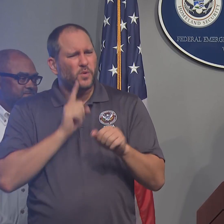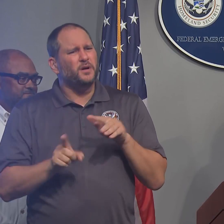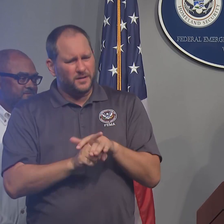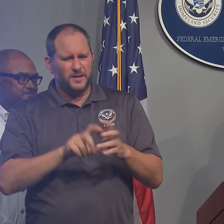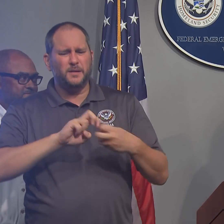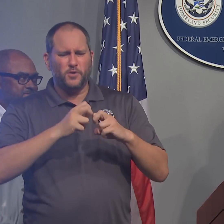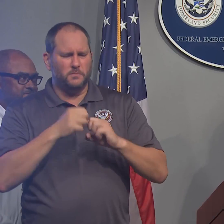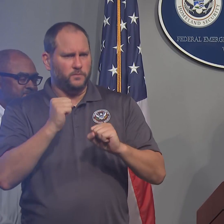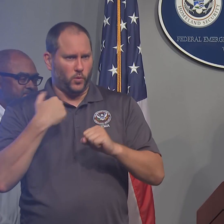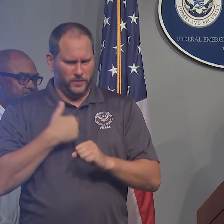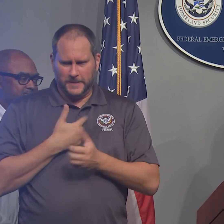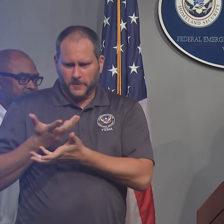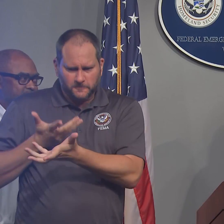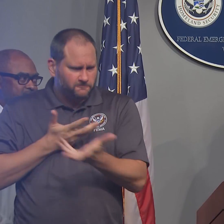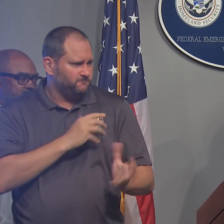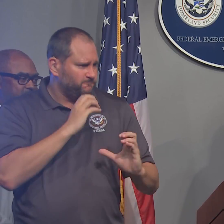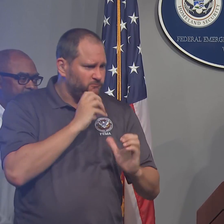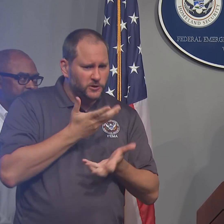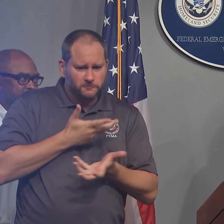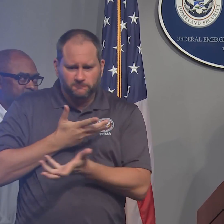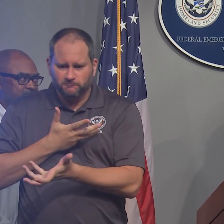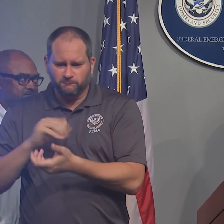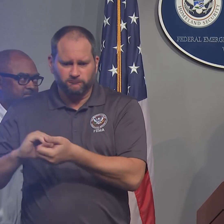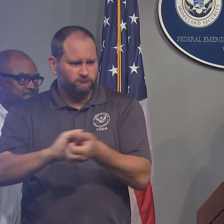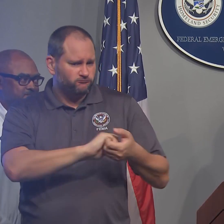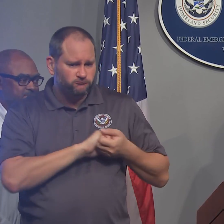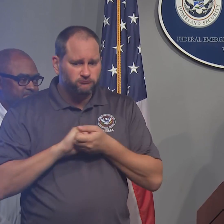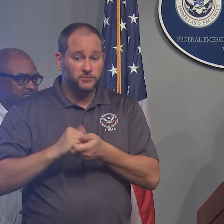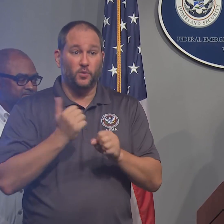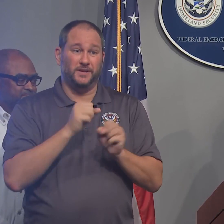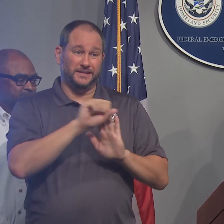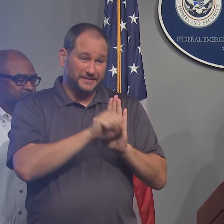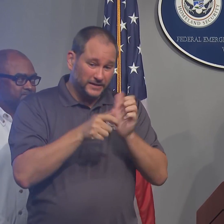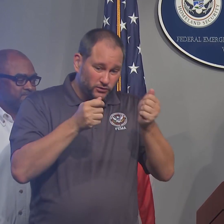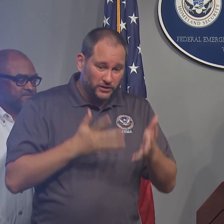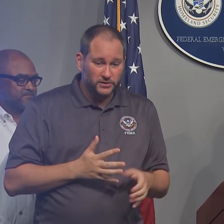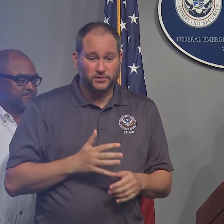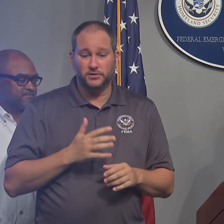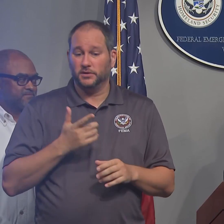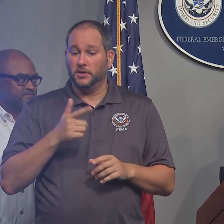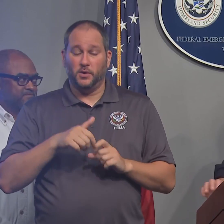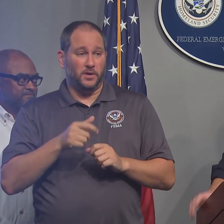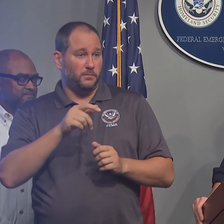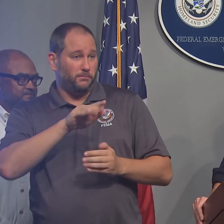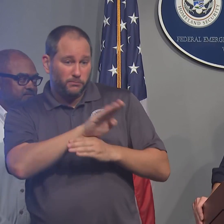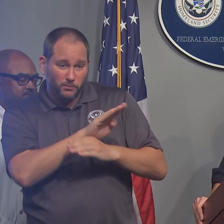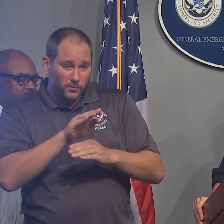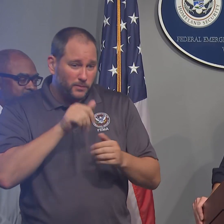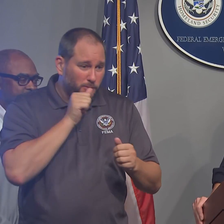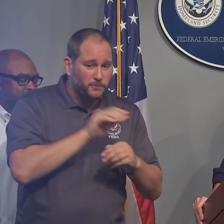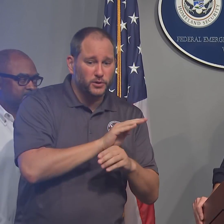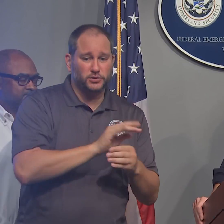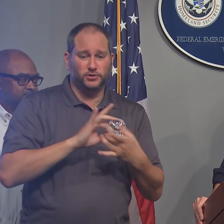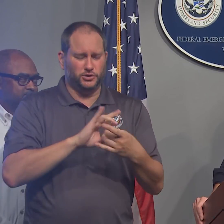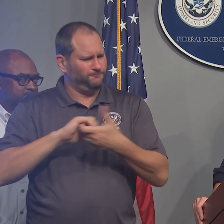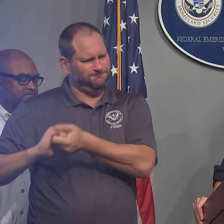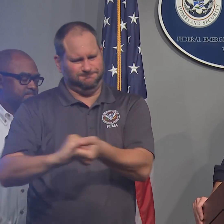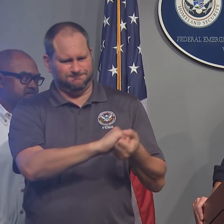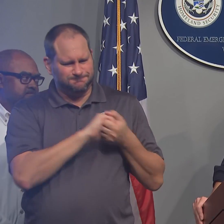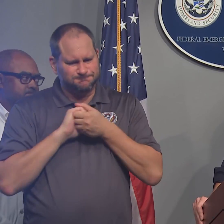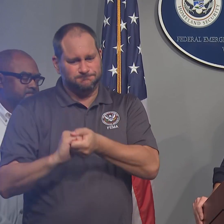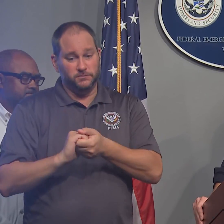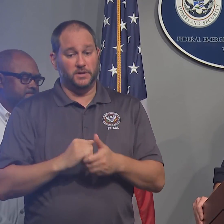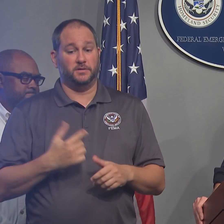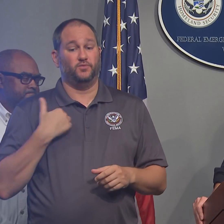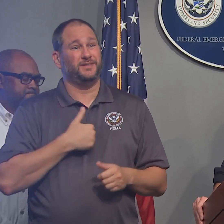all the governors, solid relationships with the state directors, our regional partners, everybody involved. So we are truly pre-positioned as